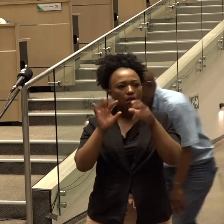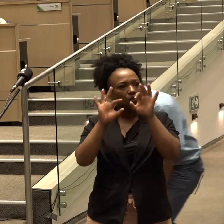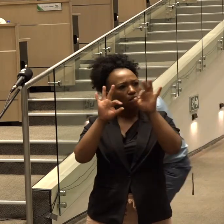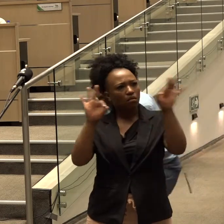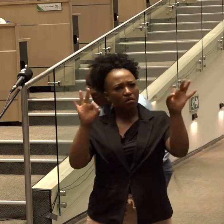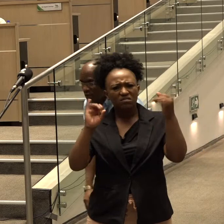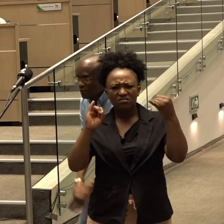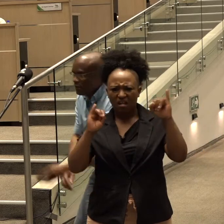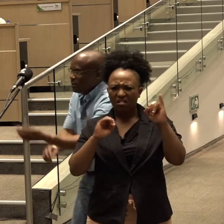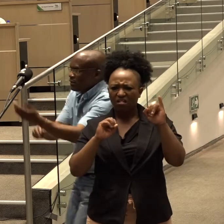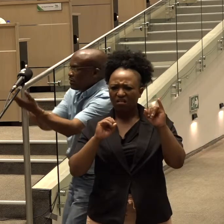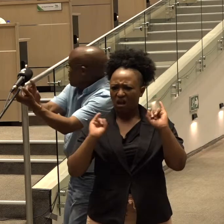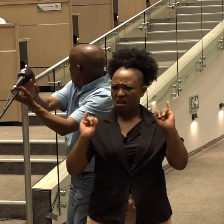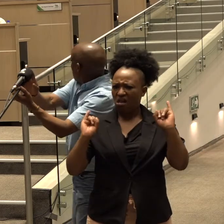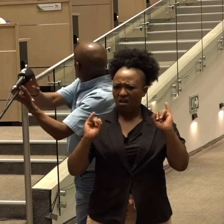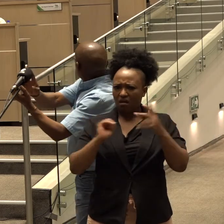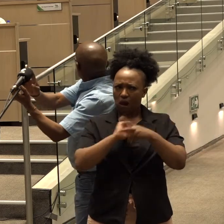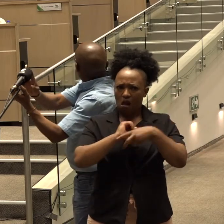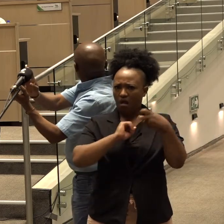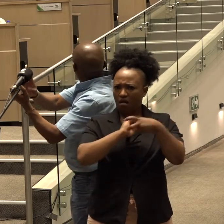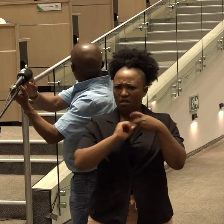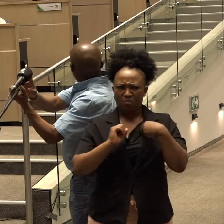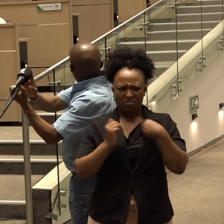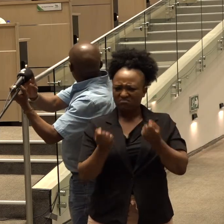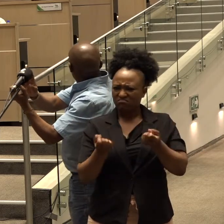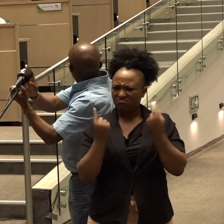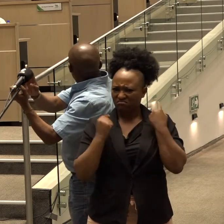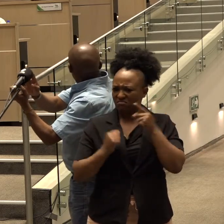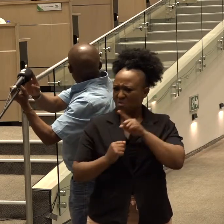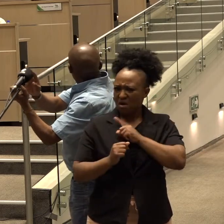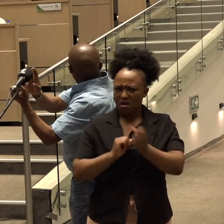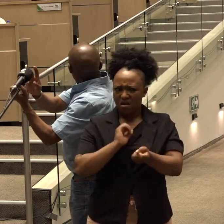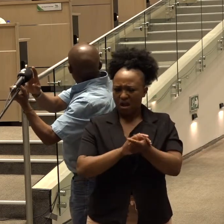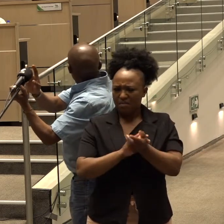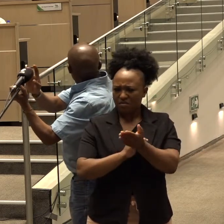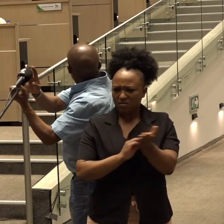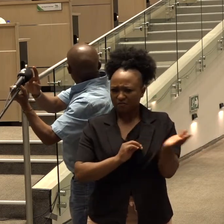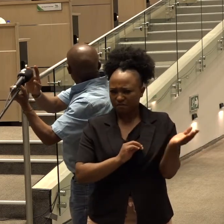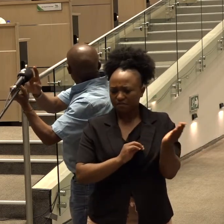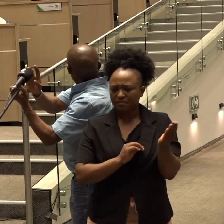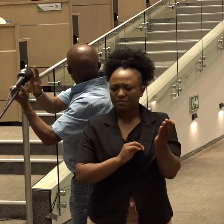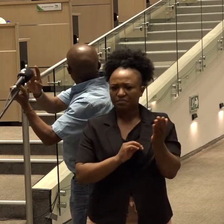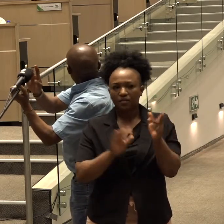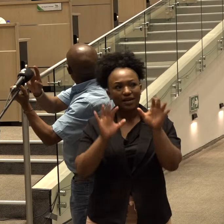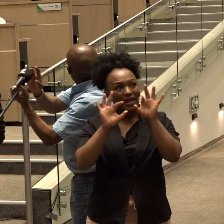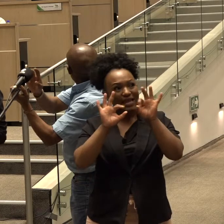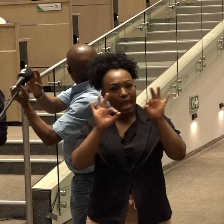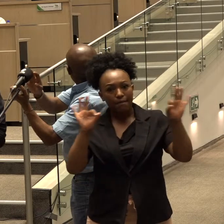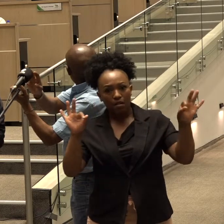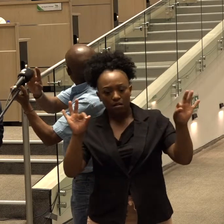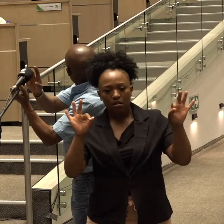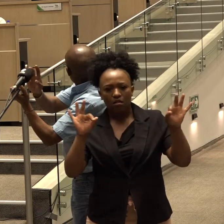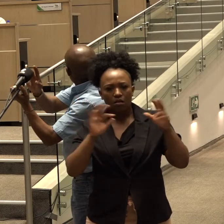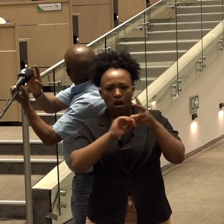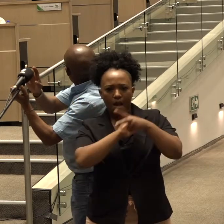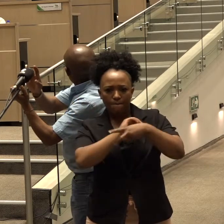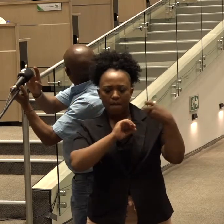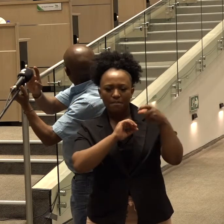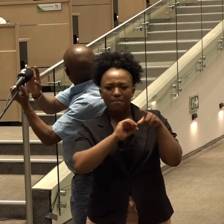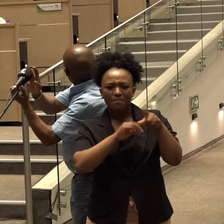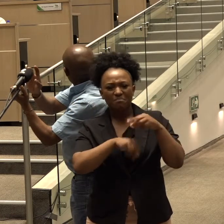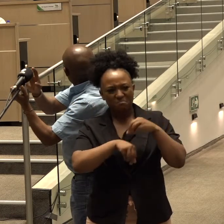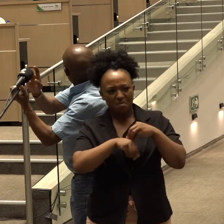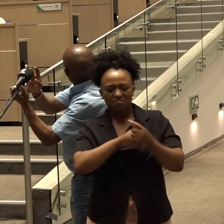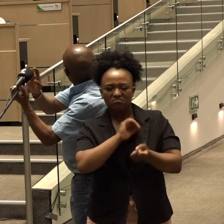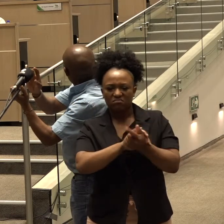still alive we don't understand why because the cable theft creates